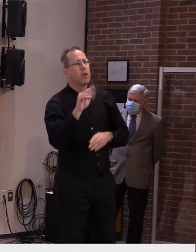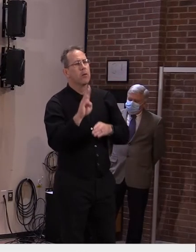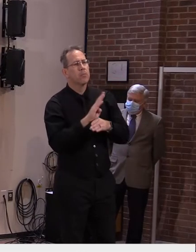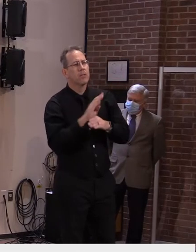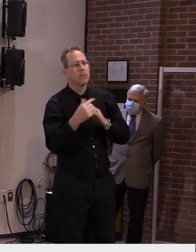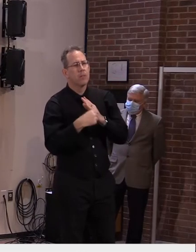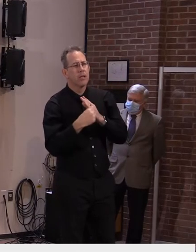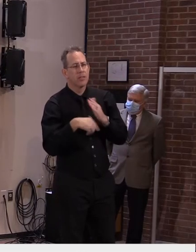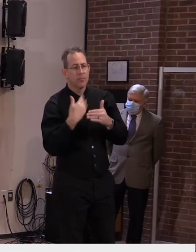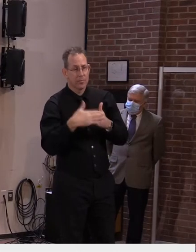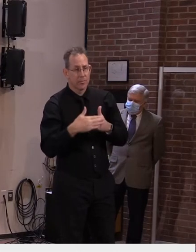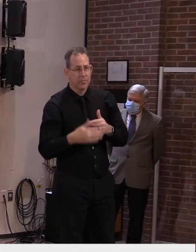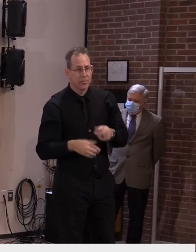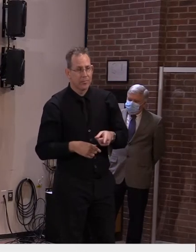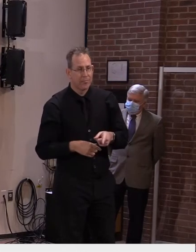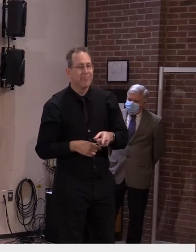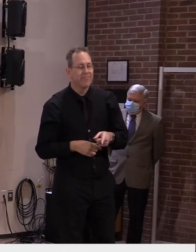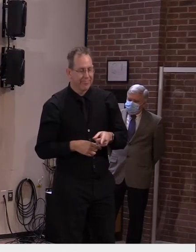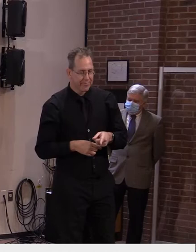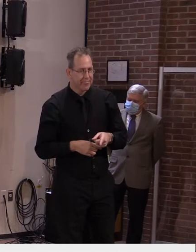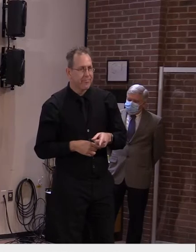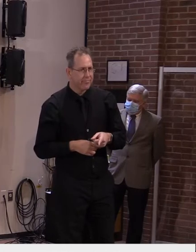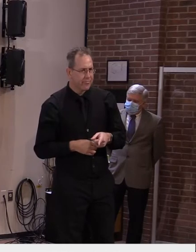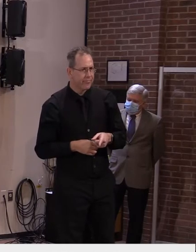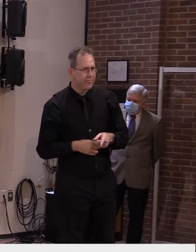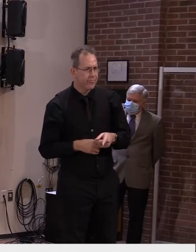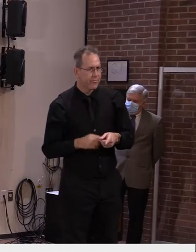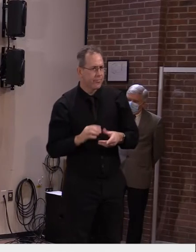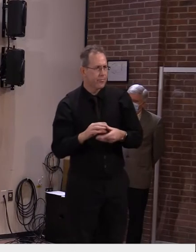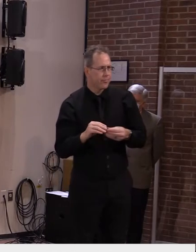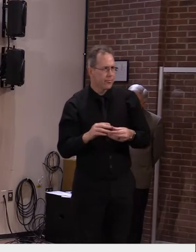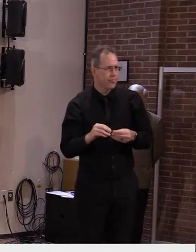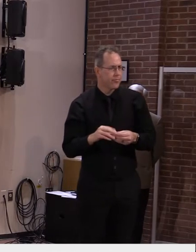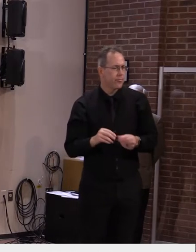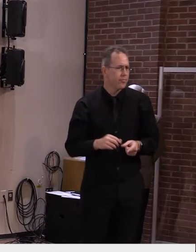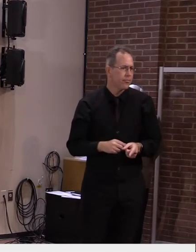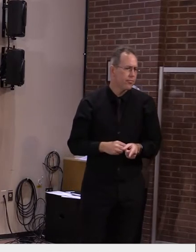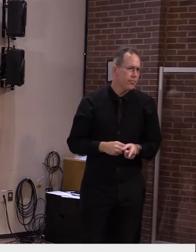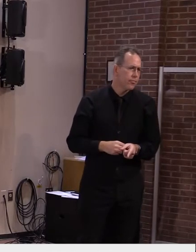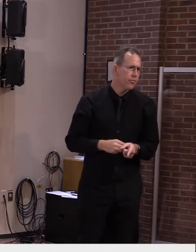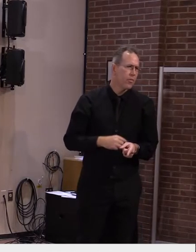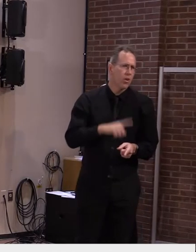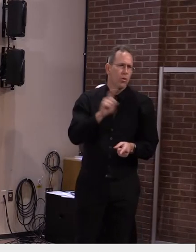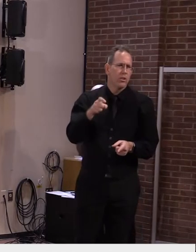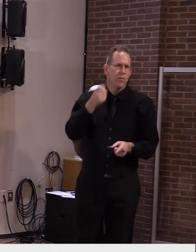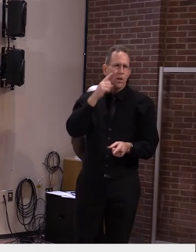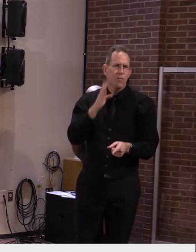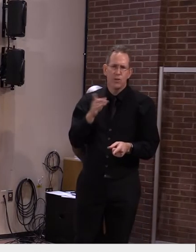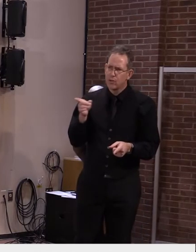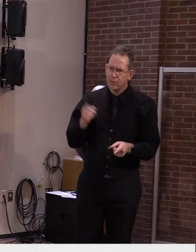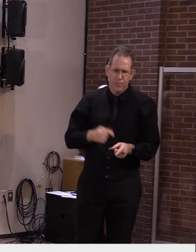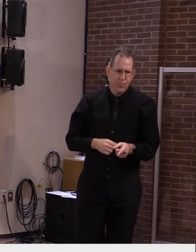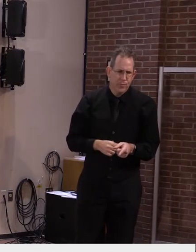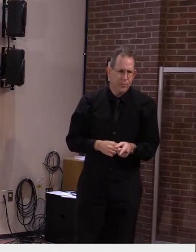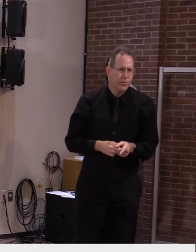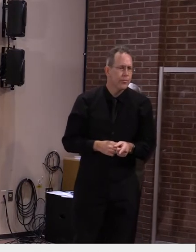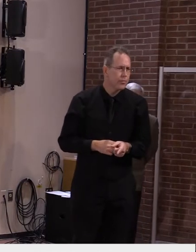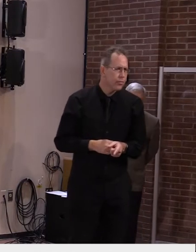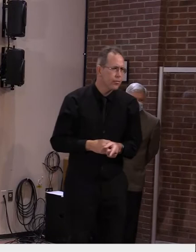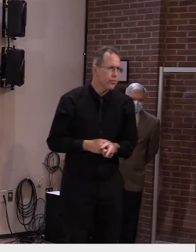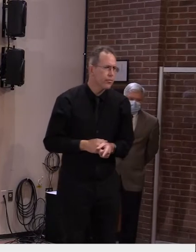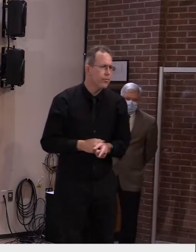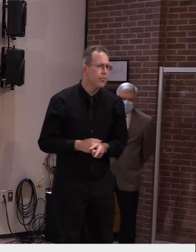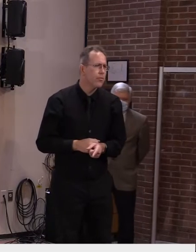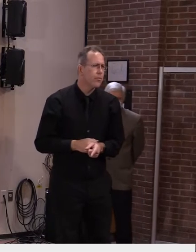All right, we'll go to Tim, Vermont Business Magazine. Hi, Governor. I was wondering what your take is on the economic effects of Omicron already.